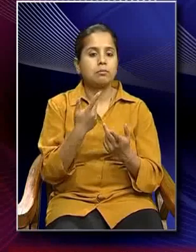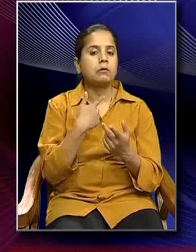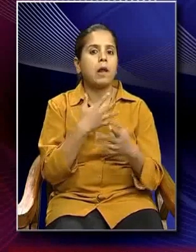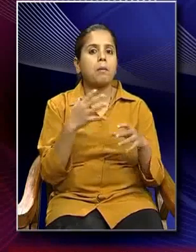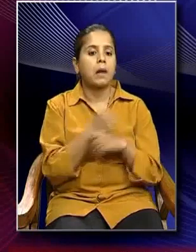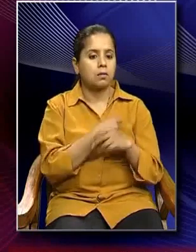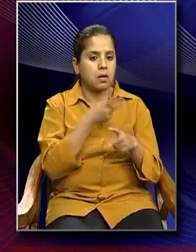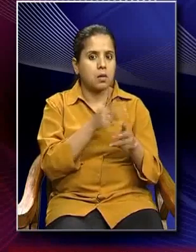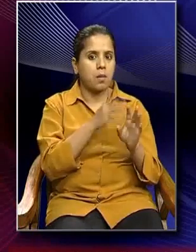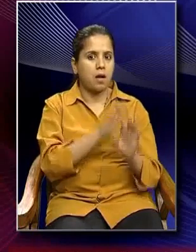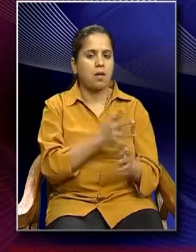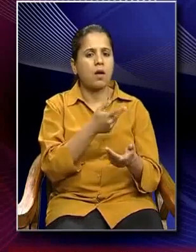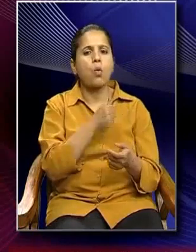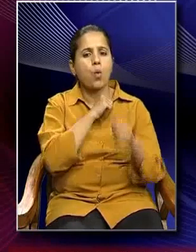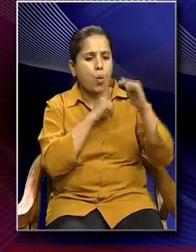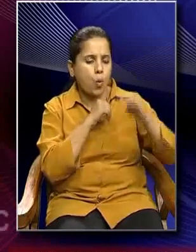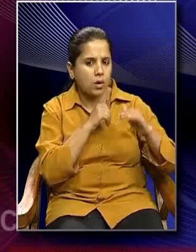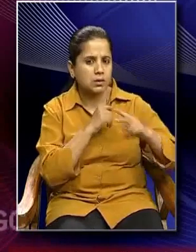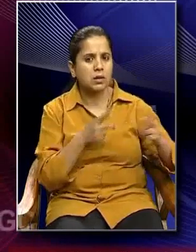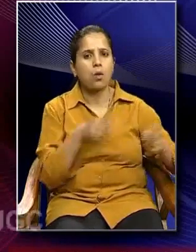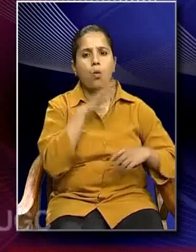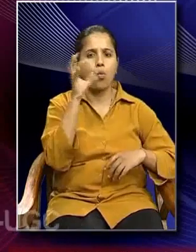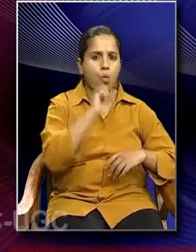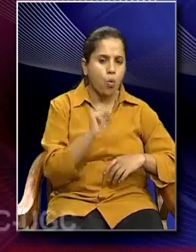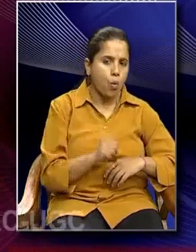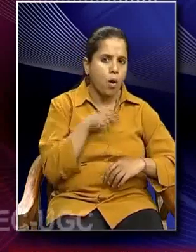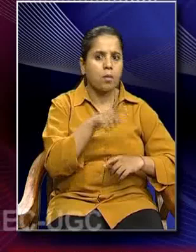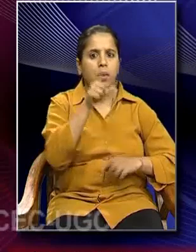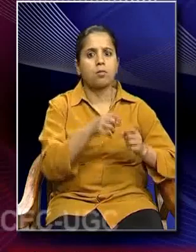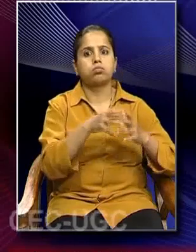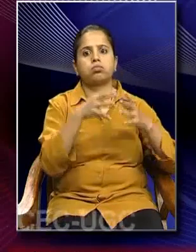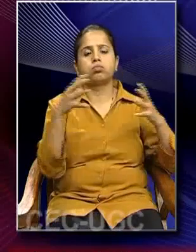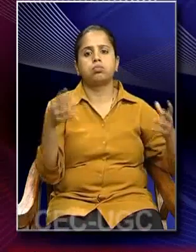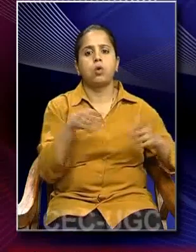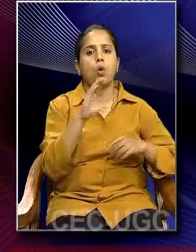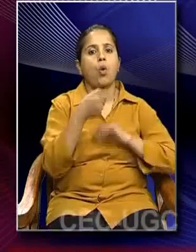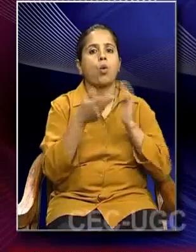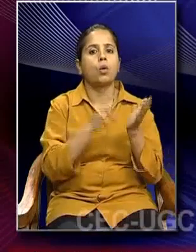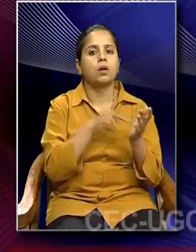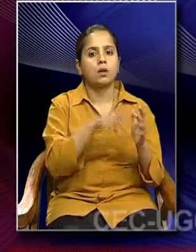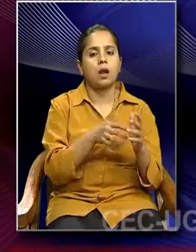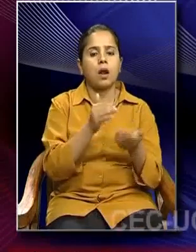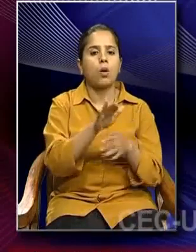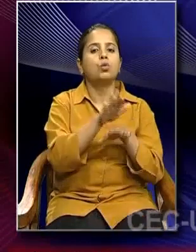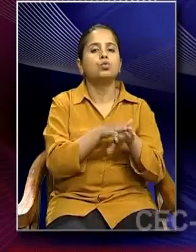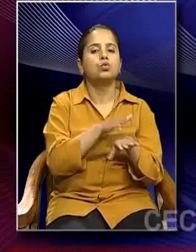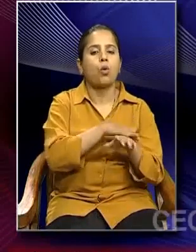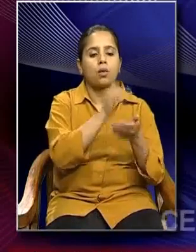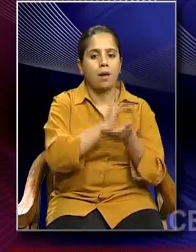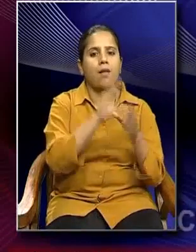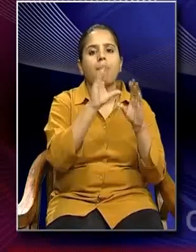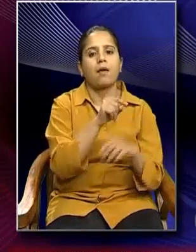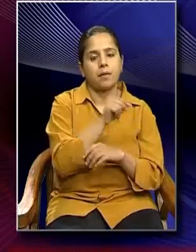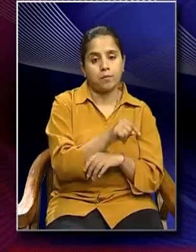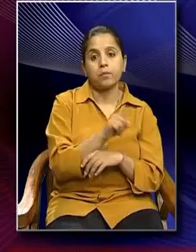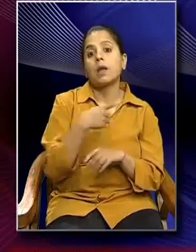are basically children and elderly, and hence the prospect of population growth at the place of origin becomes slow. So, however, we